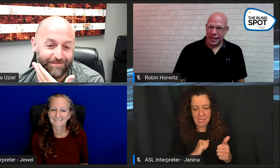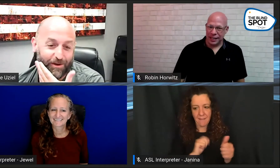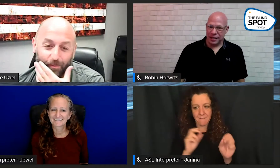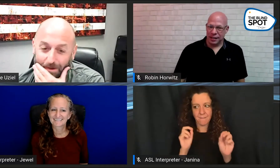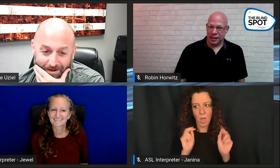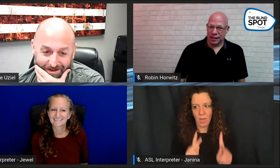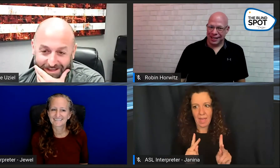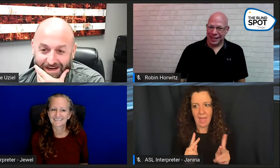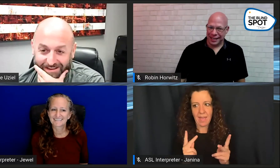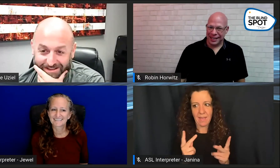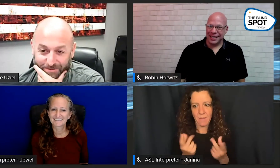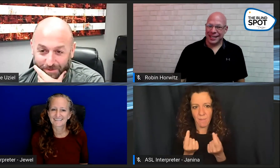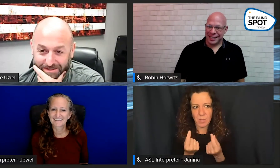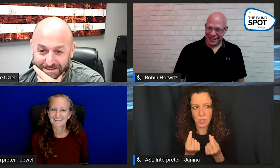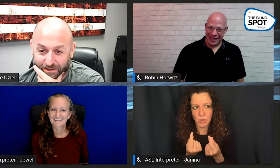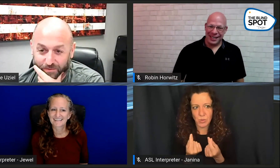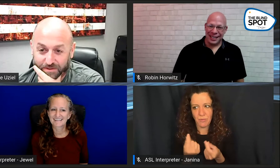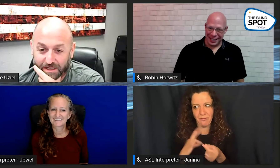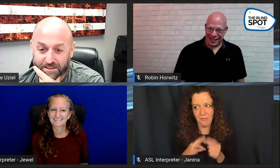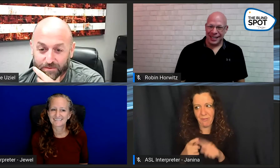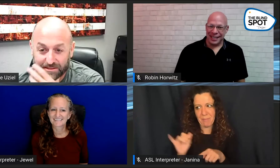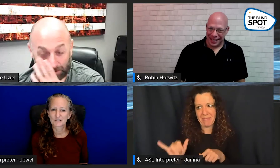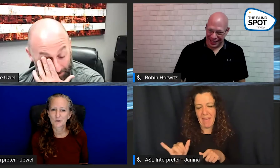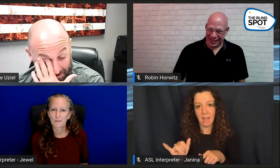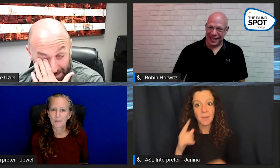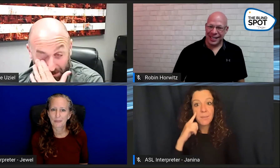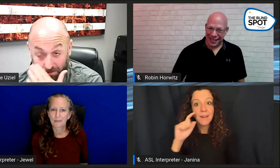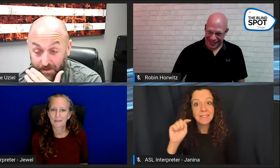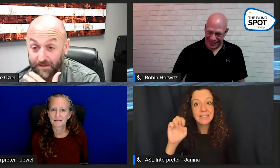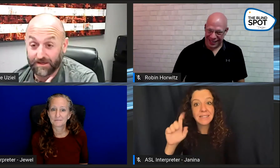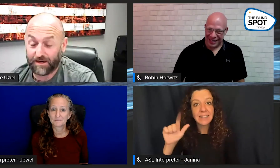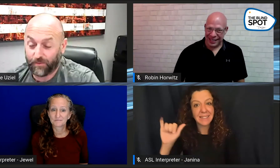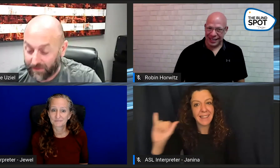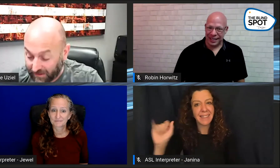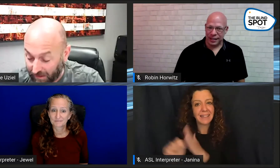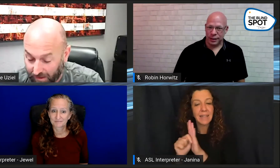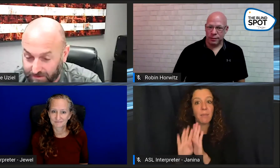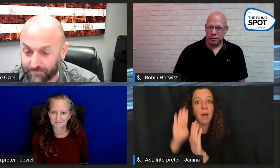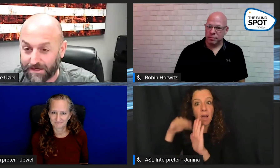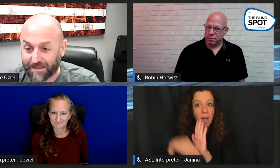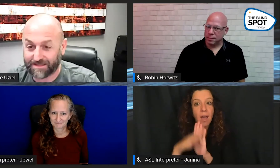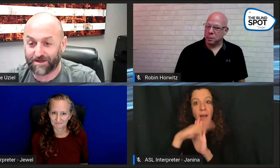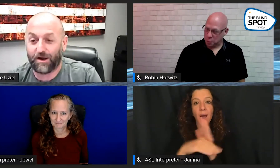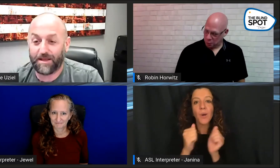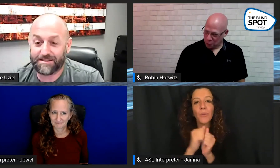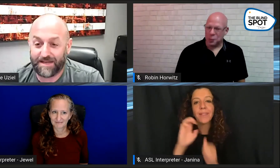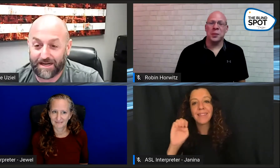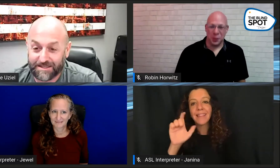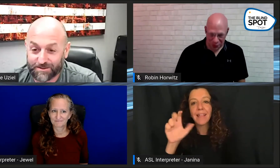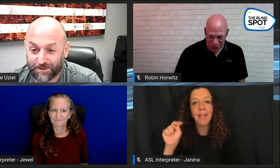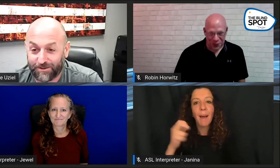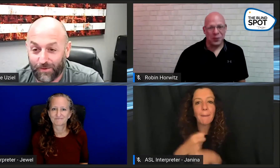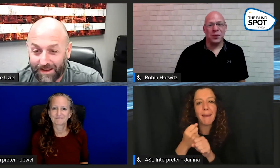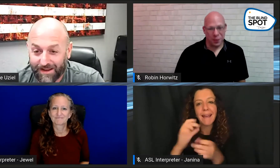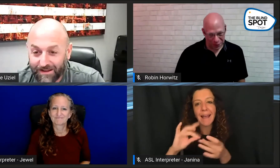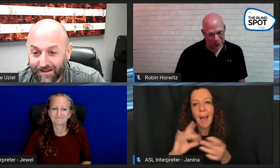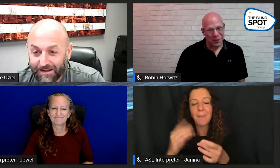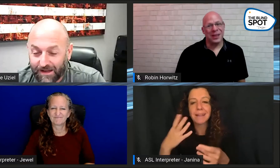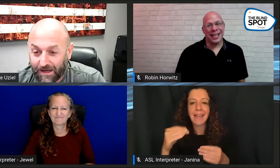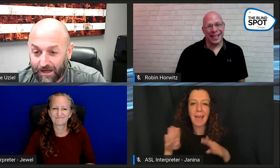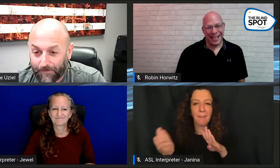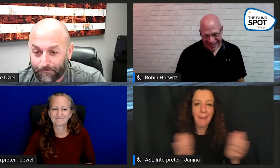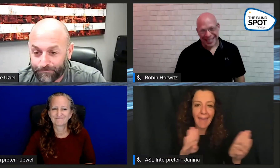what am I going to get out of this one? Because, Tesla was so up and down, kind of with Elon making his comments and acting a certain